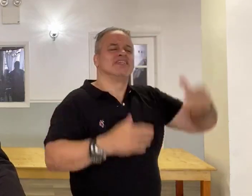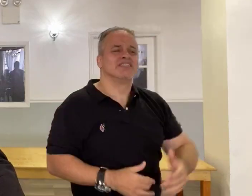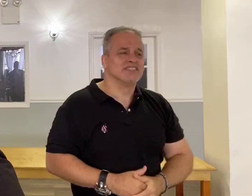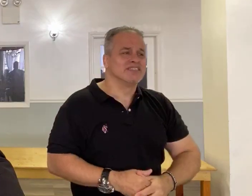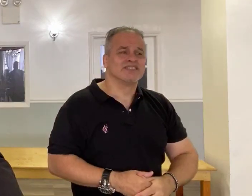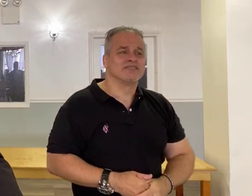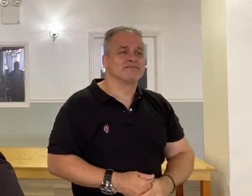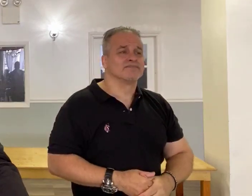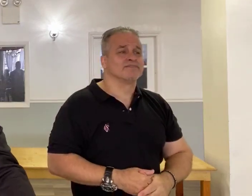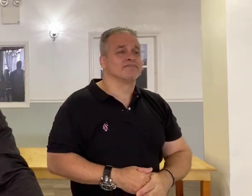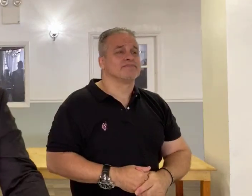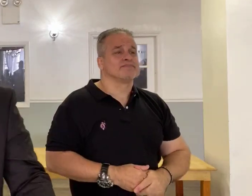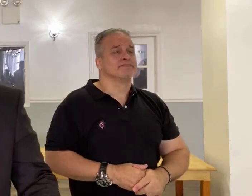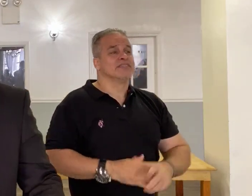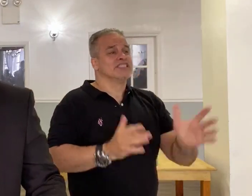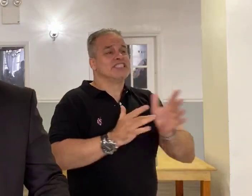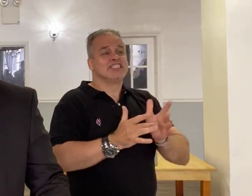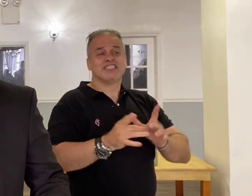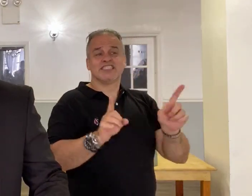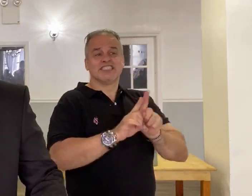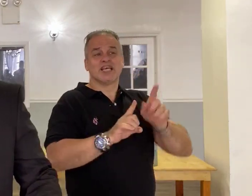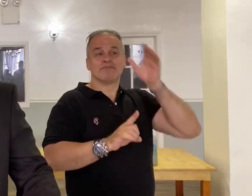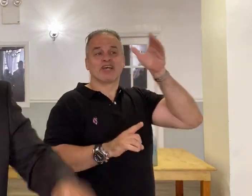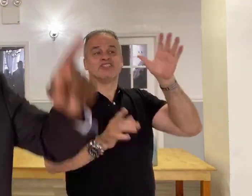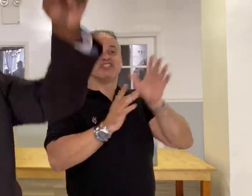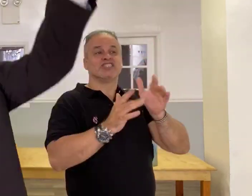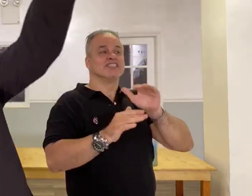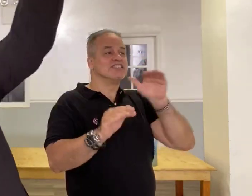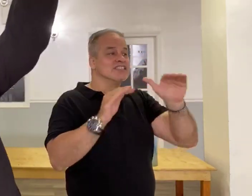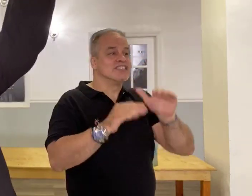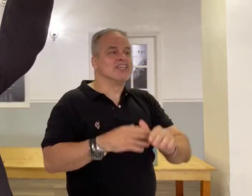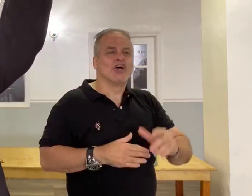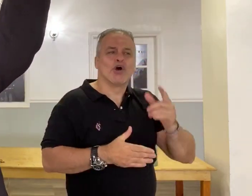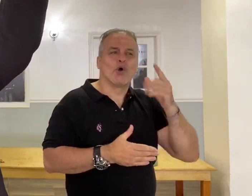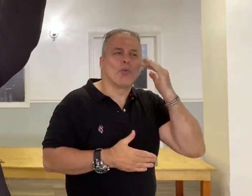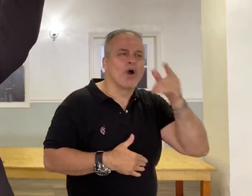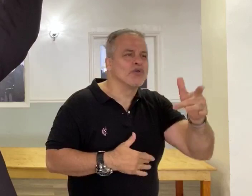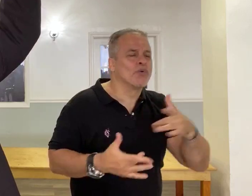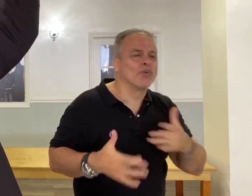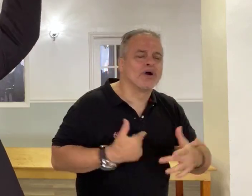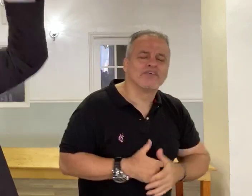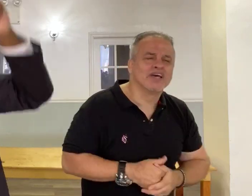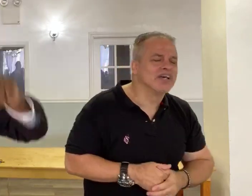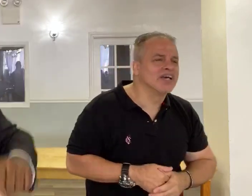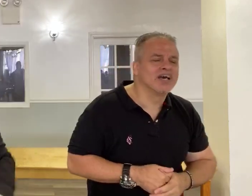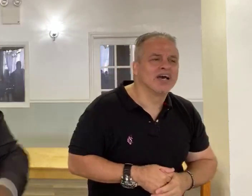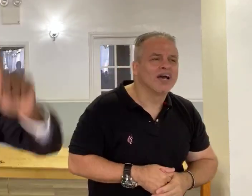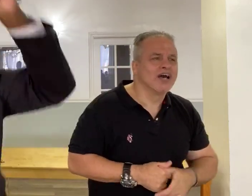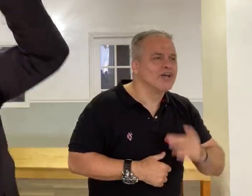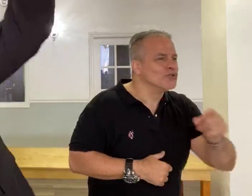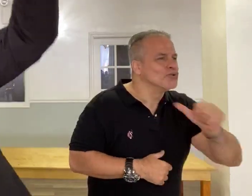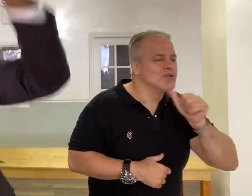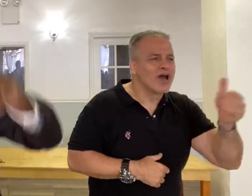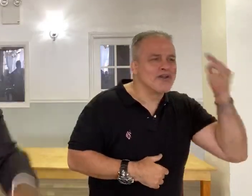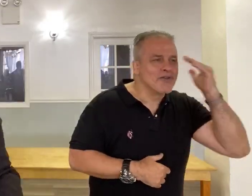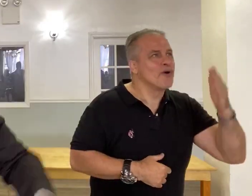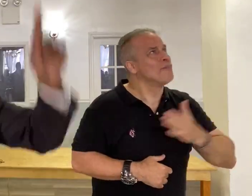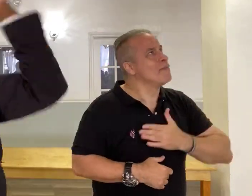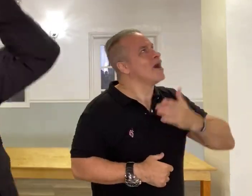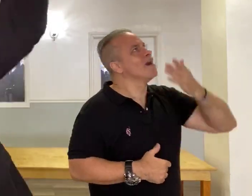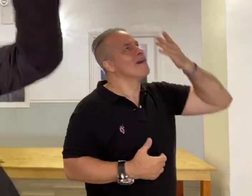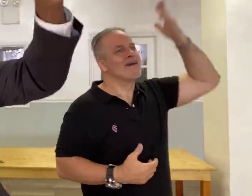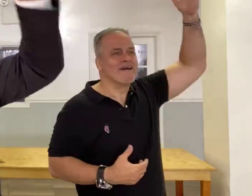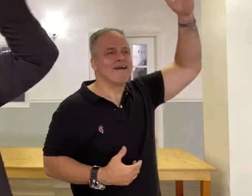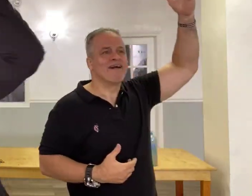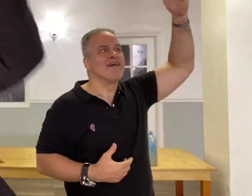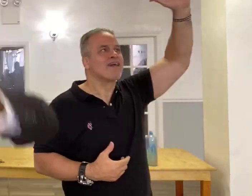Jesus looks at us and is like, what are you worried about? Don't you believe that my heaven is real, that my kingdom is real,